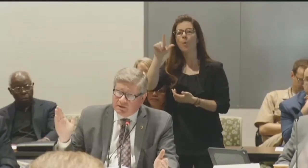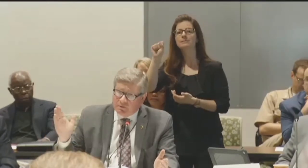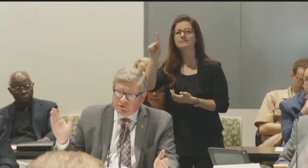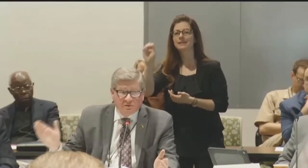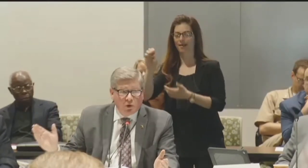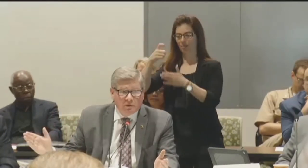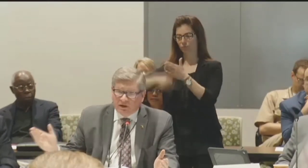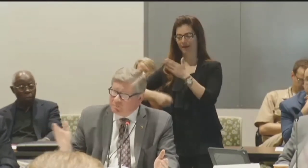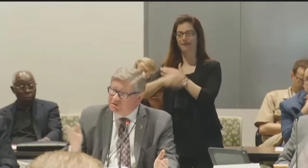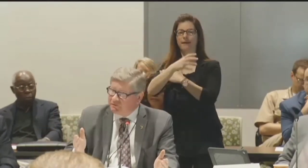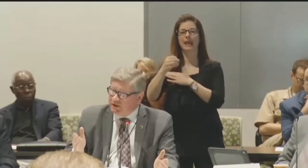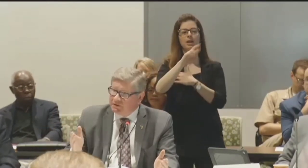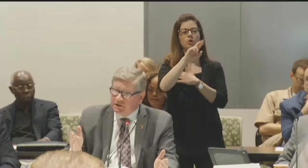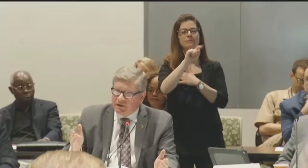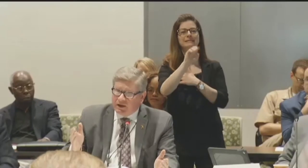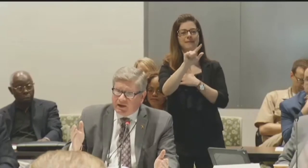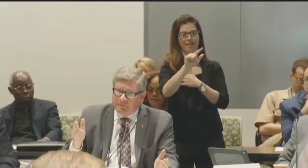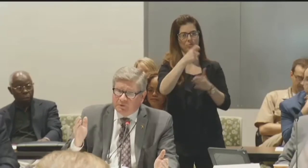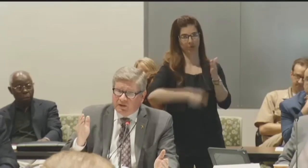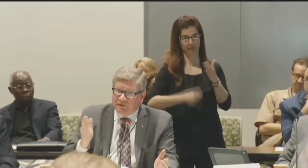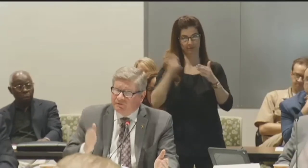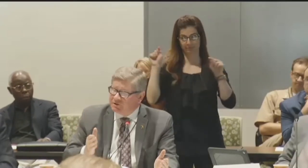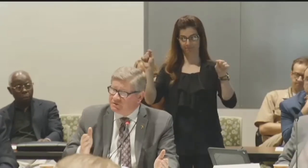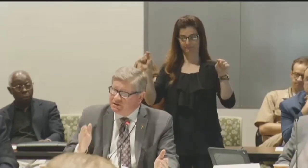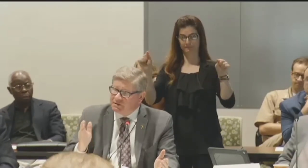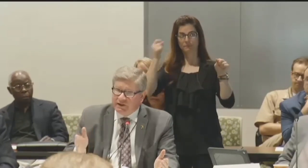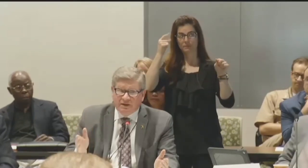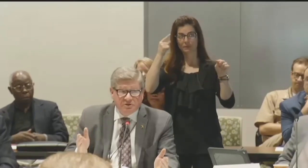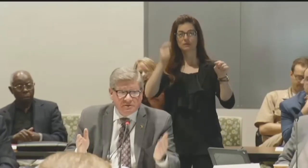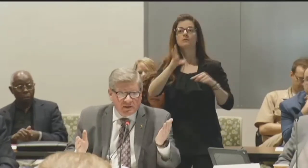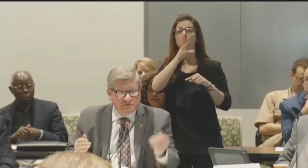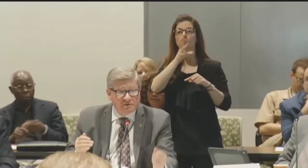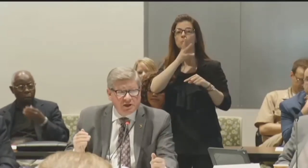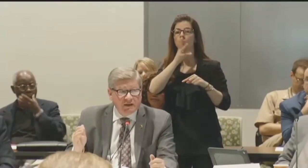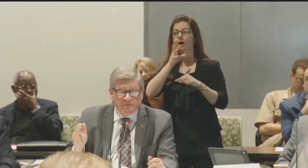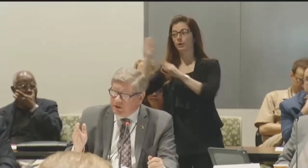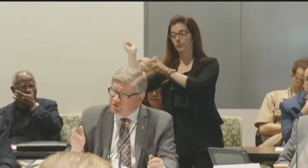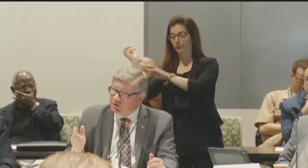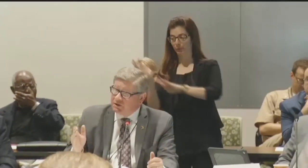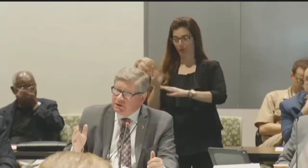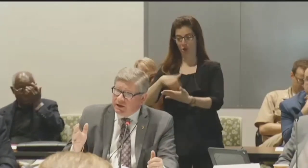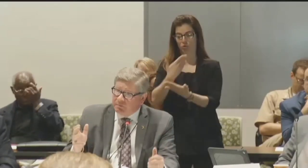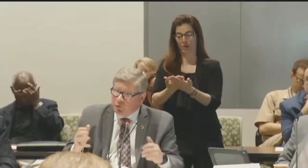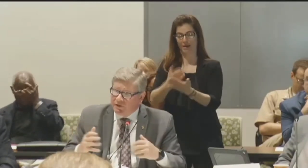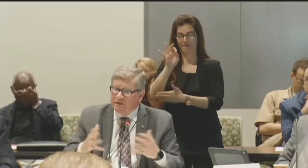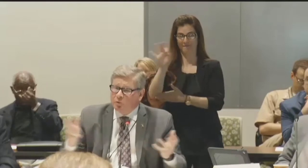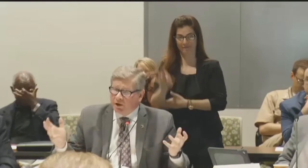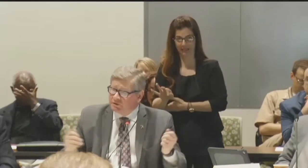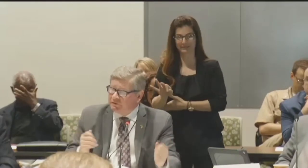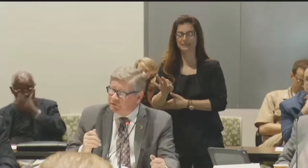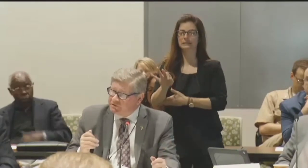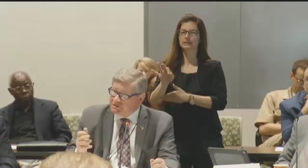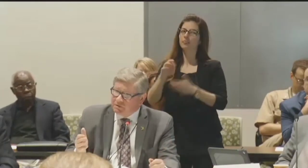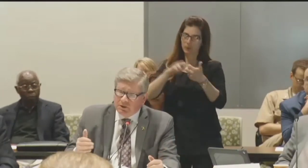that once the water comes to Flint, the inefficiencies, the leakages, the things that John mentioned within the